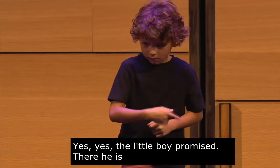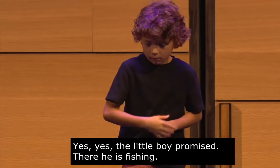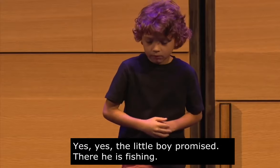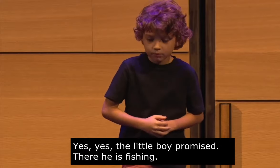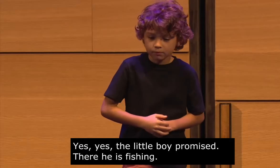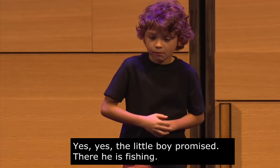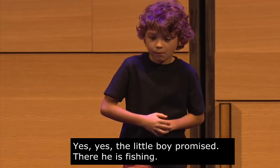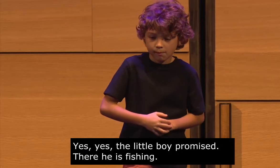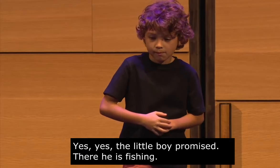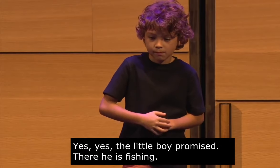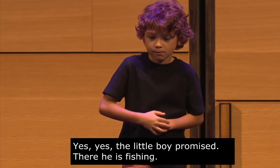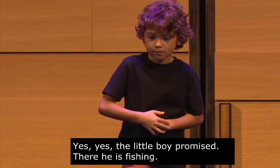There he is, fishing.